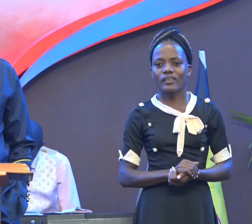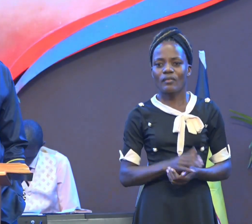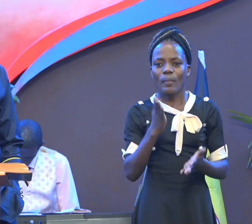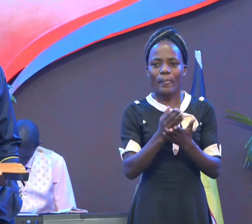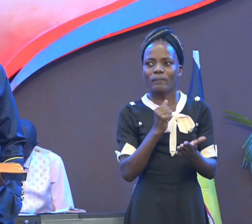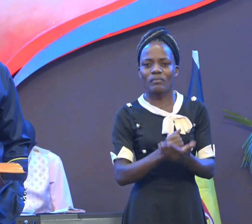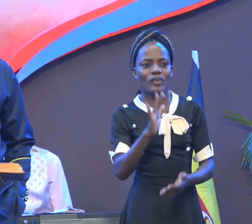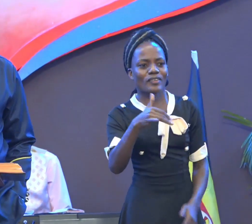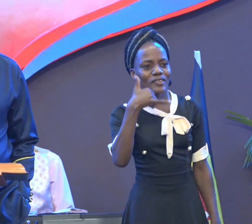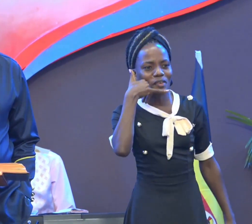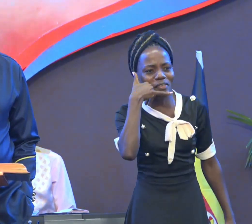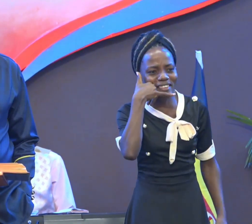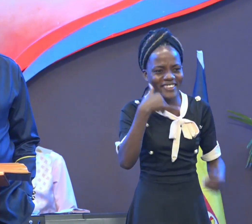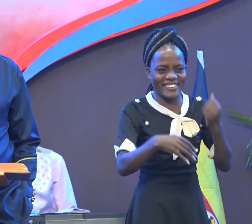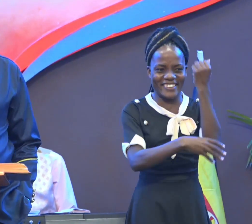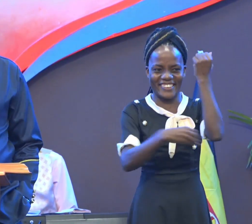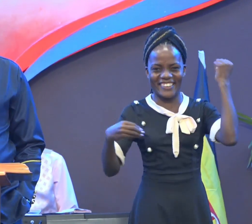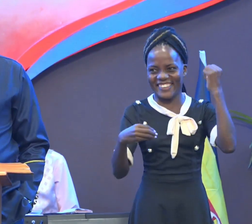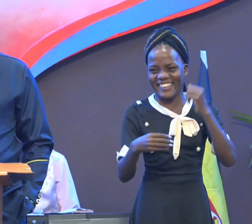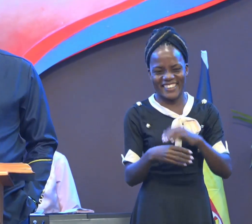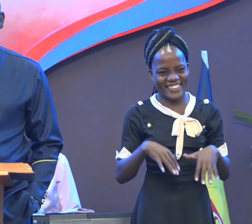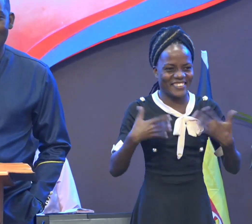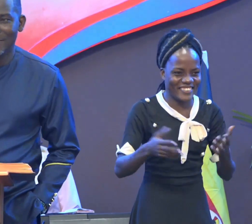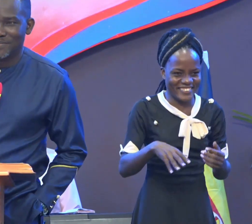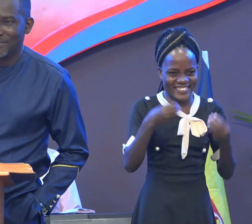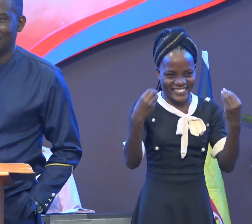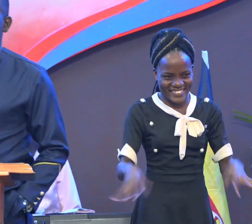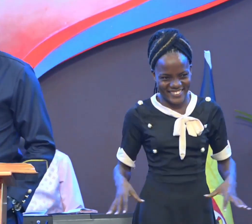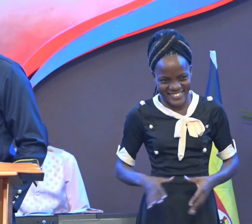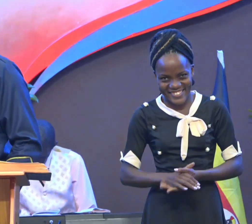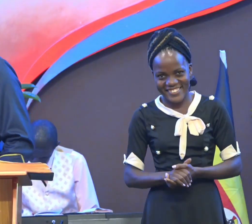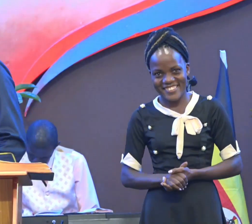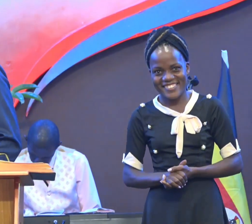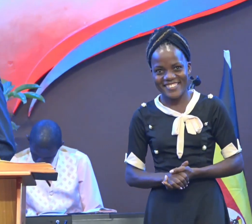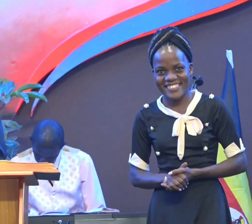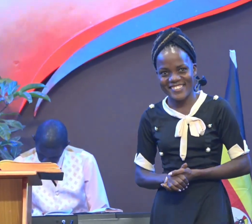so young. Your phone got lost and other things.